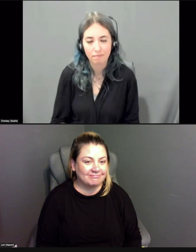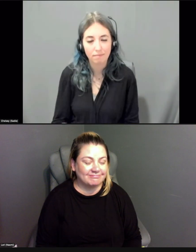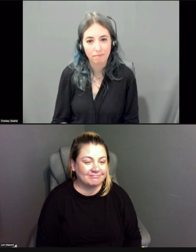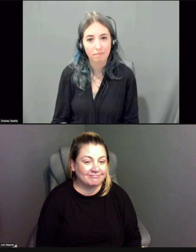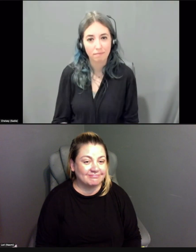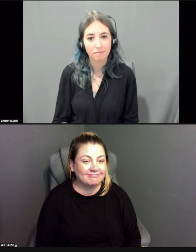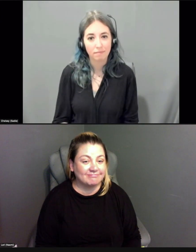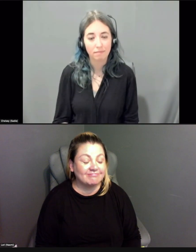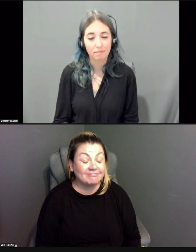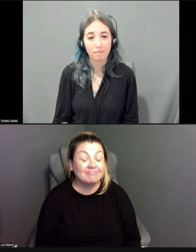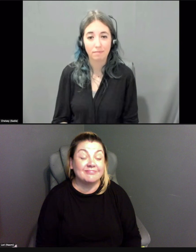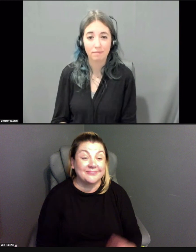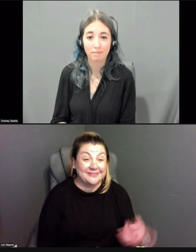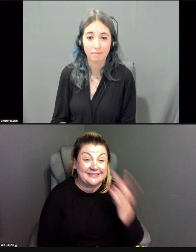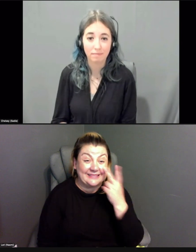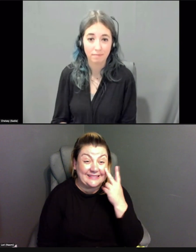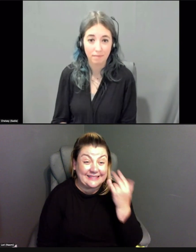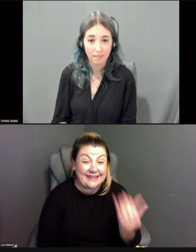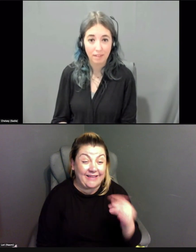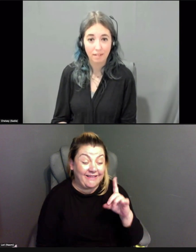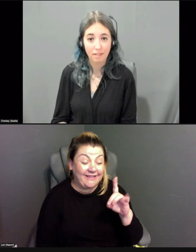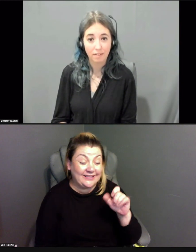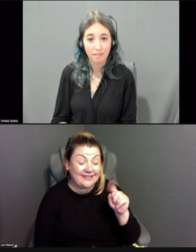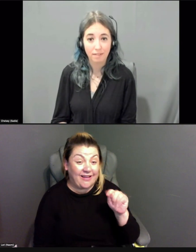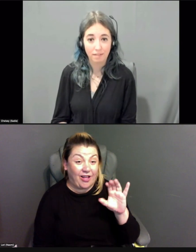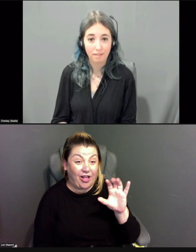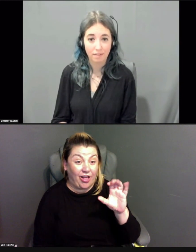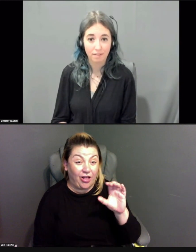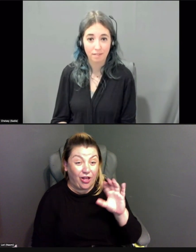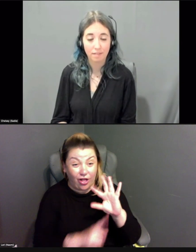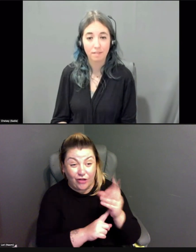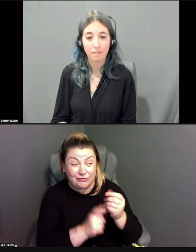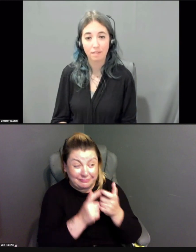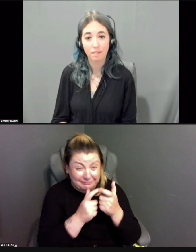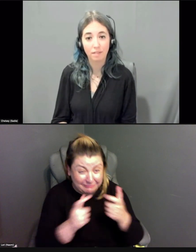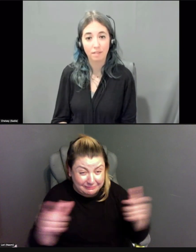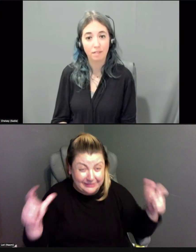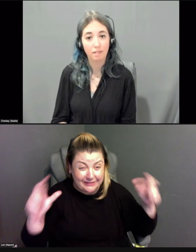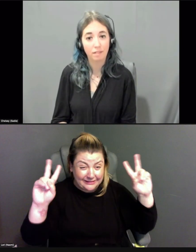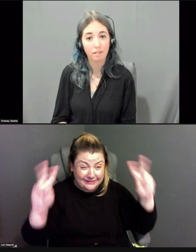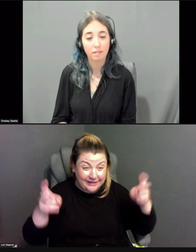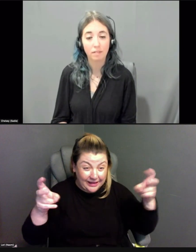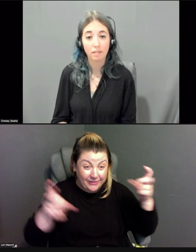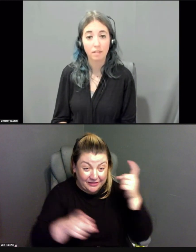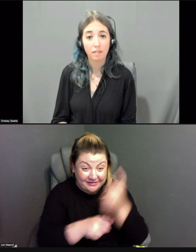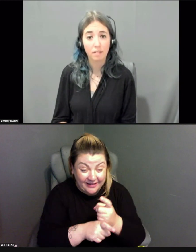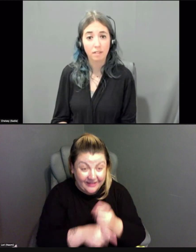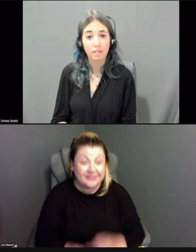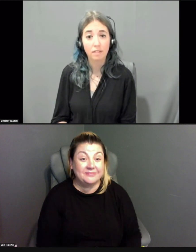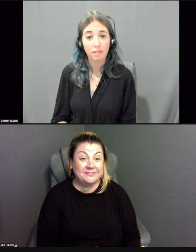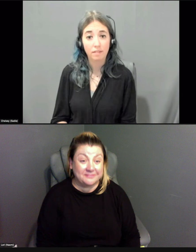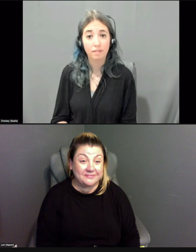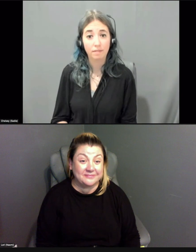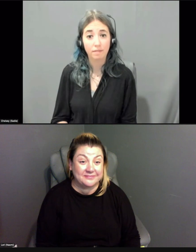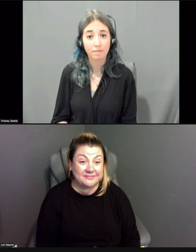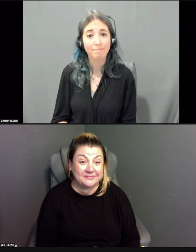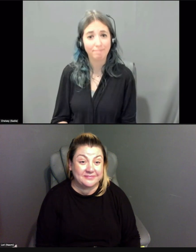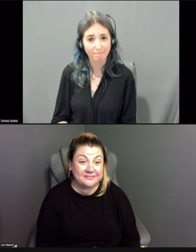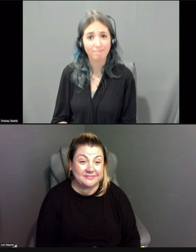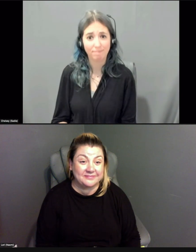Yes, it is. It is more than just diets. It's a lot more than just diets. And, that